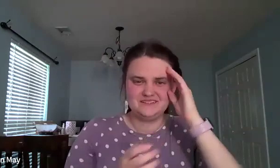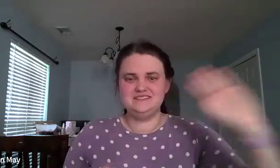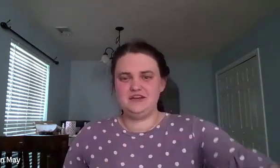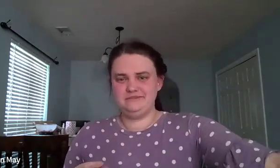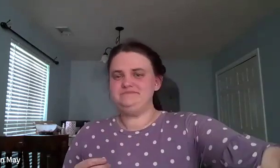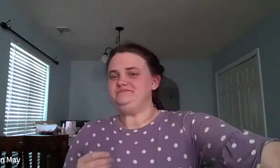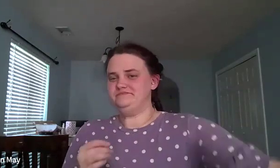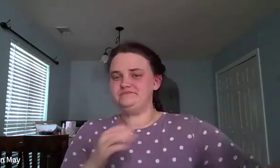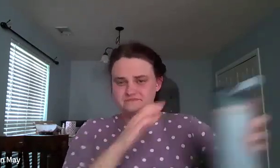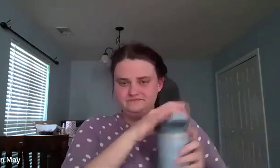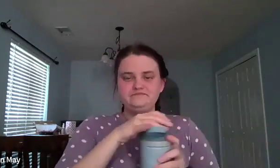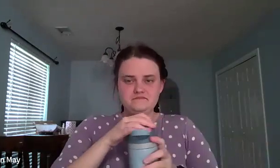So.